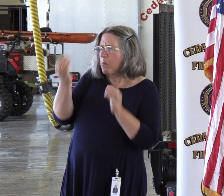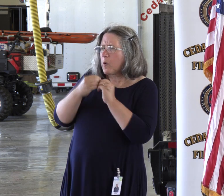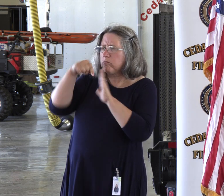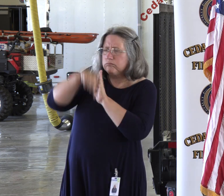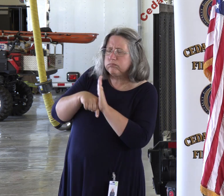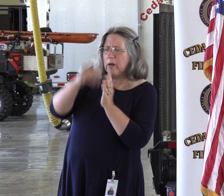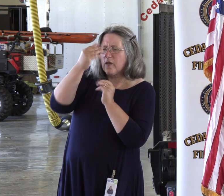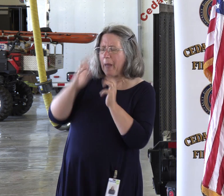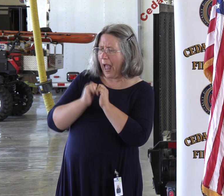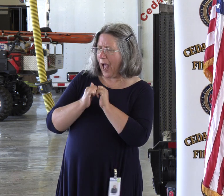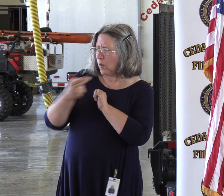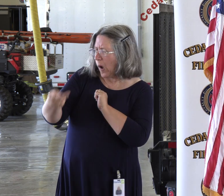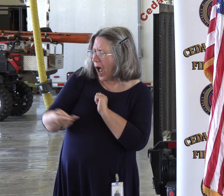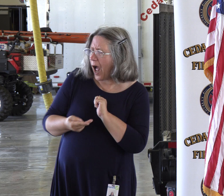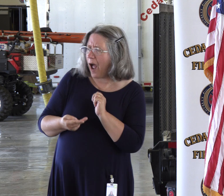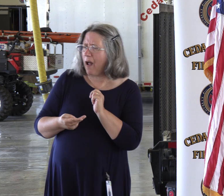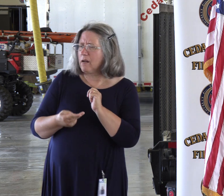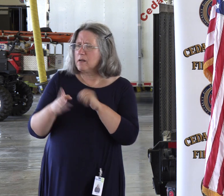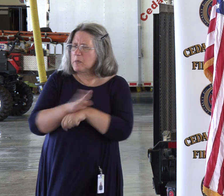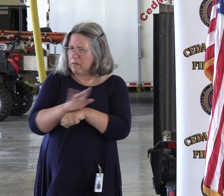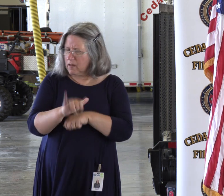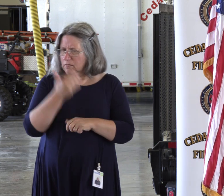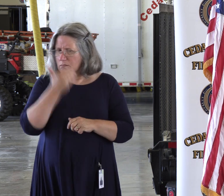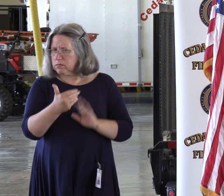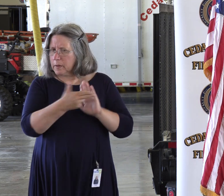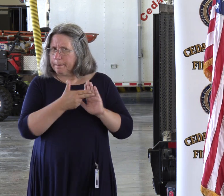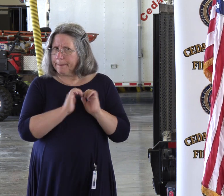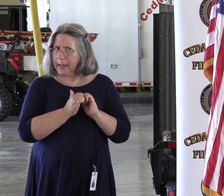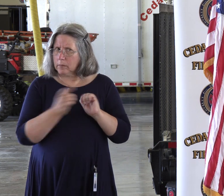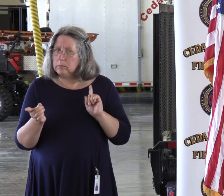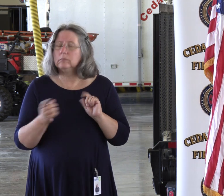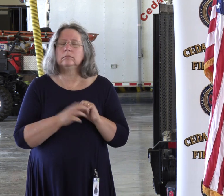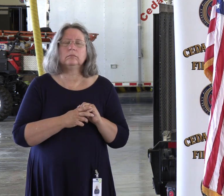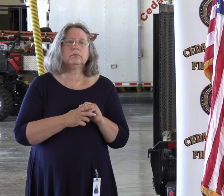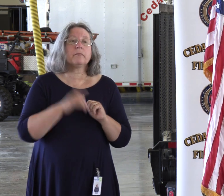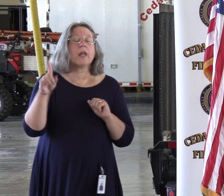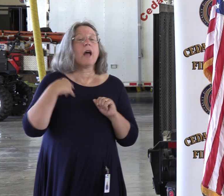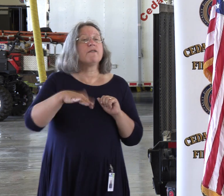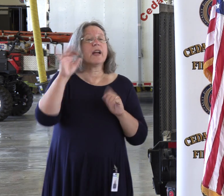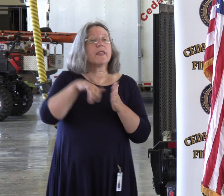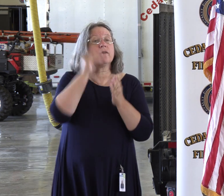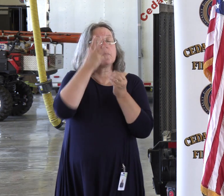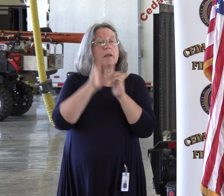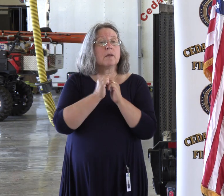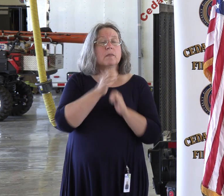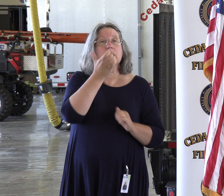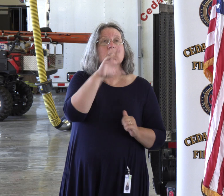about hiring a reputable contractor. You can find this information at